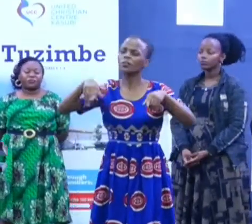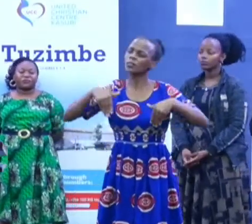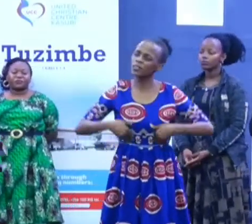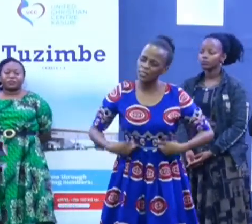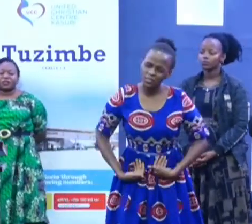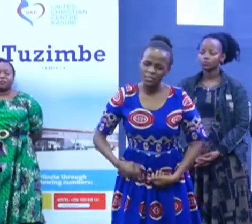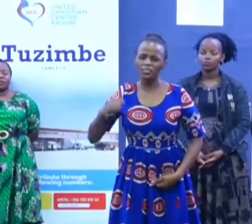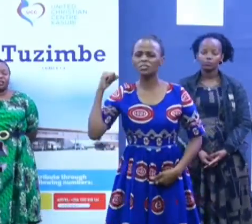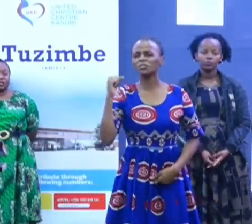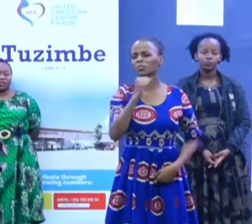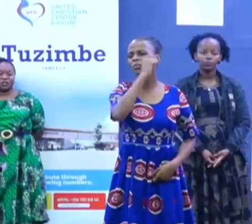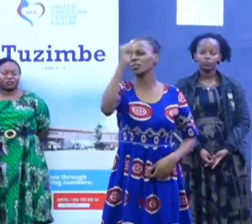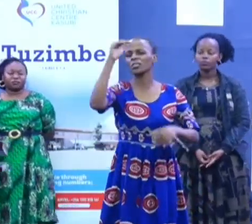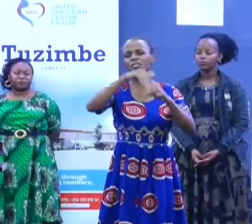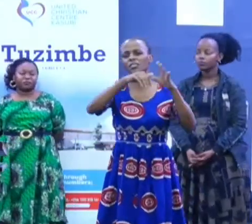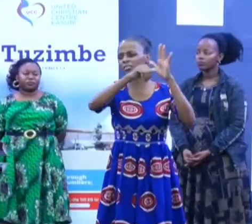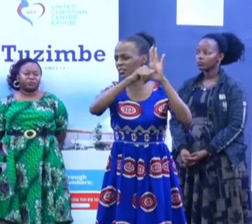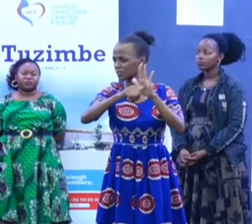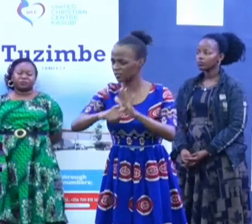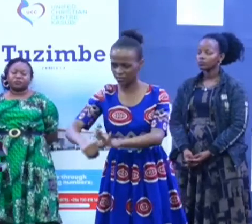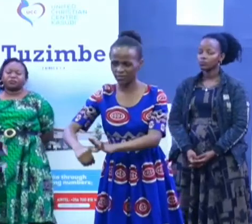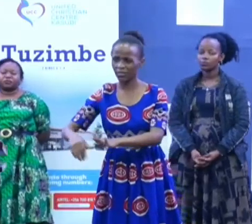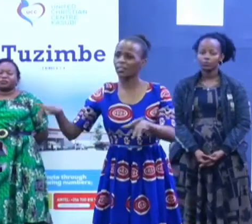are tired of being